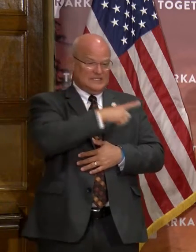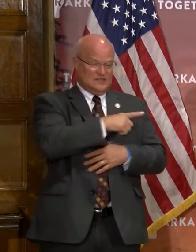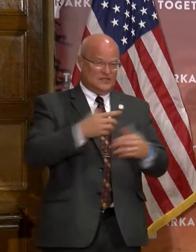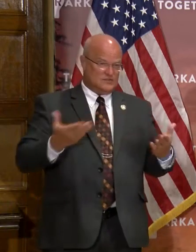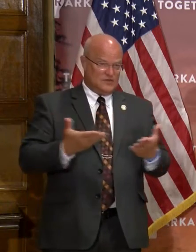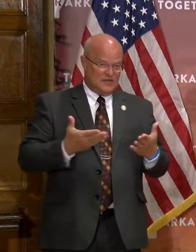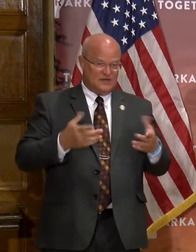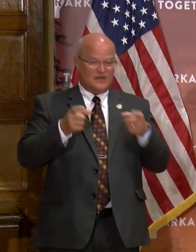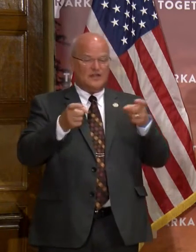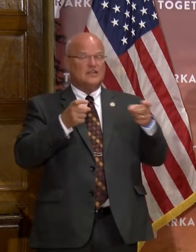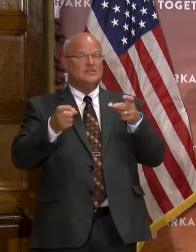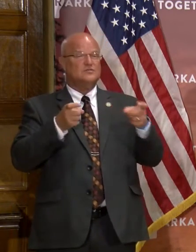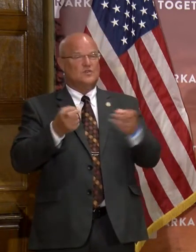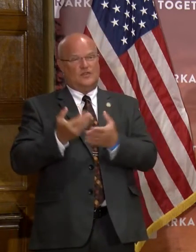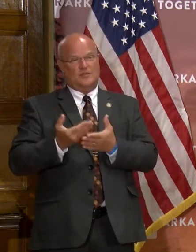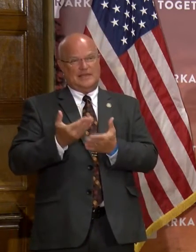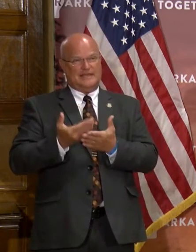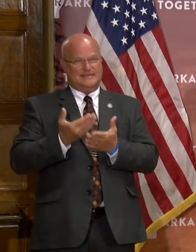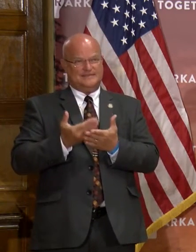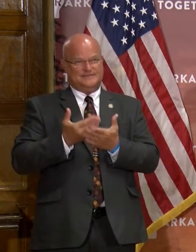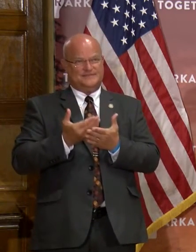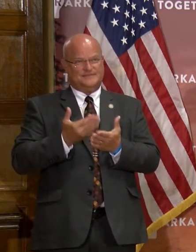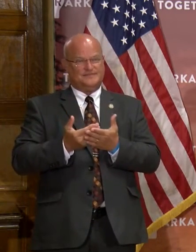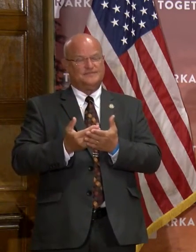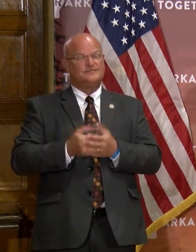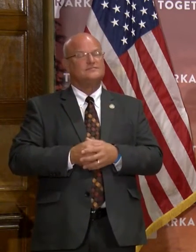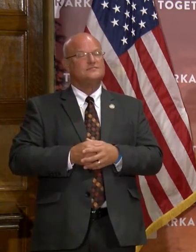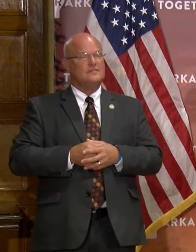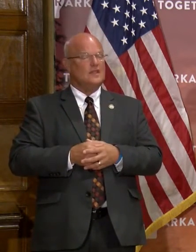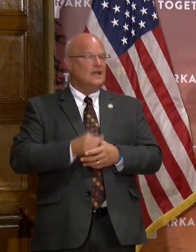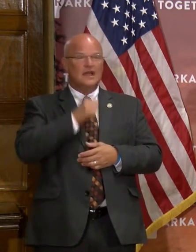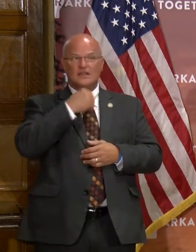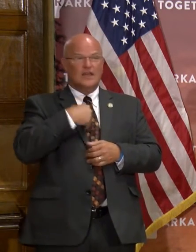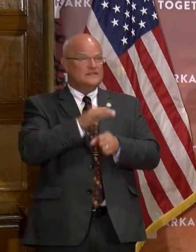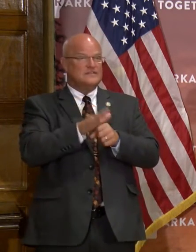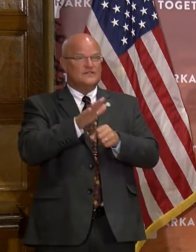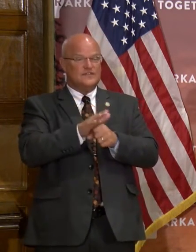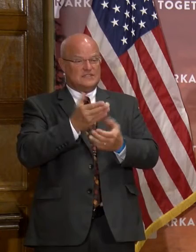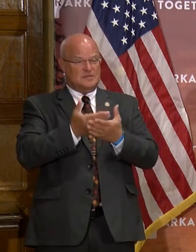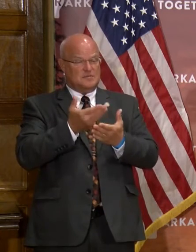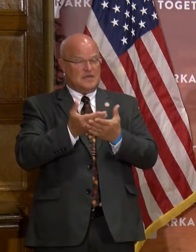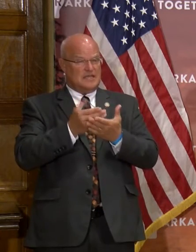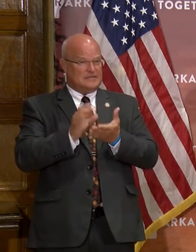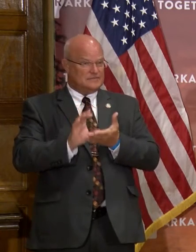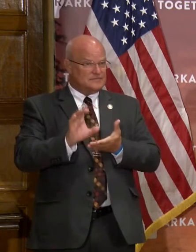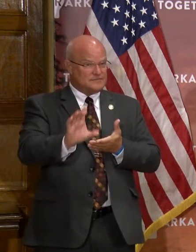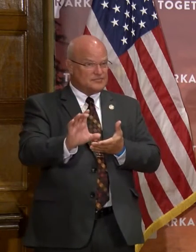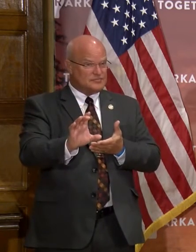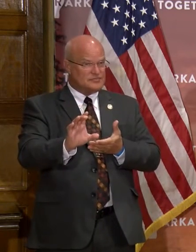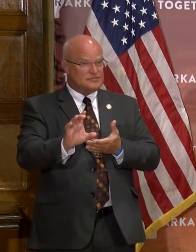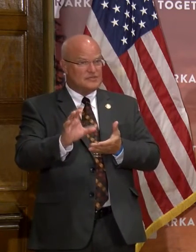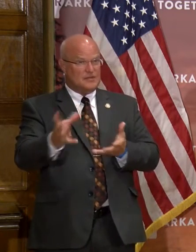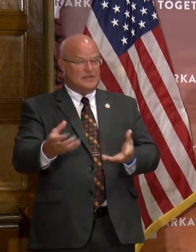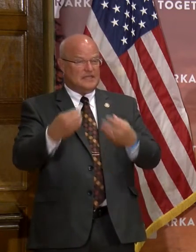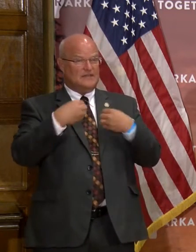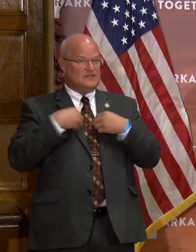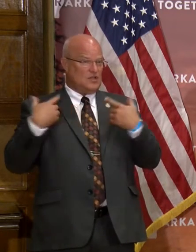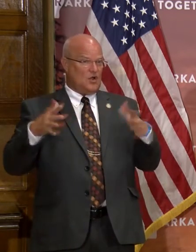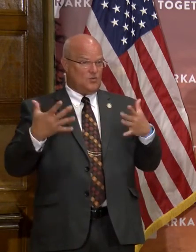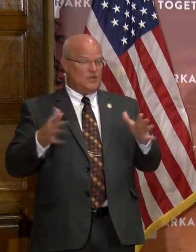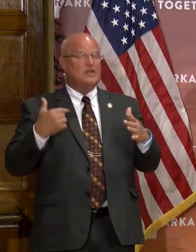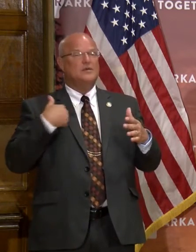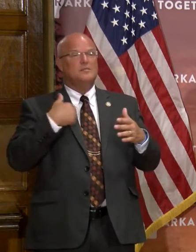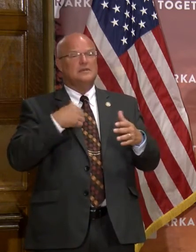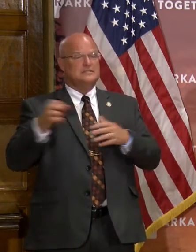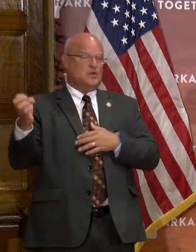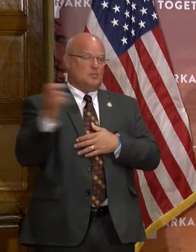they control the purse strings. And we don't have sufficient appropriations that have been given to us already, and so we